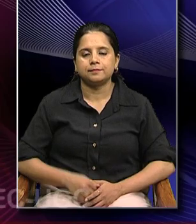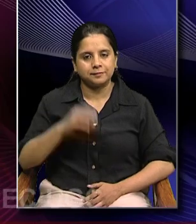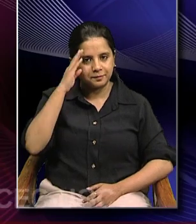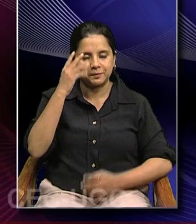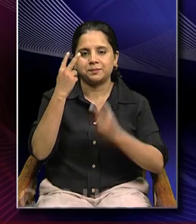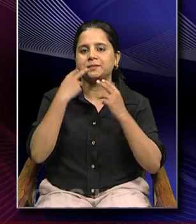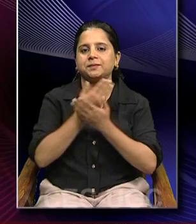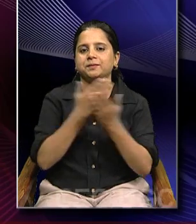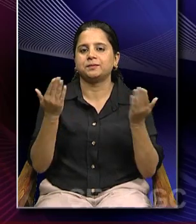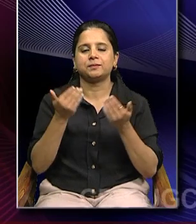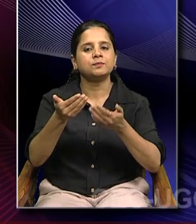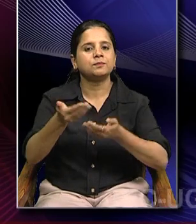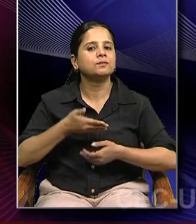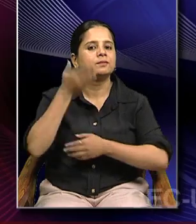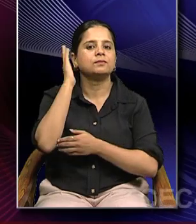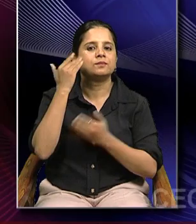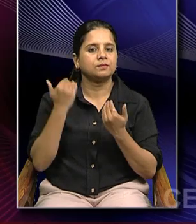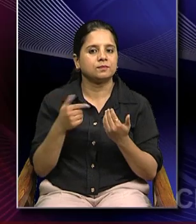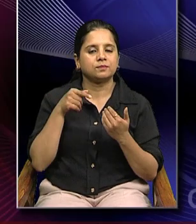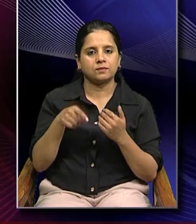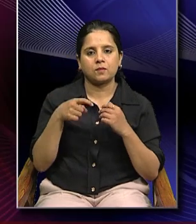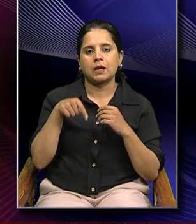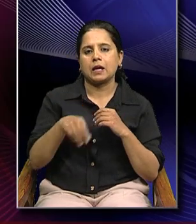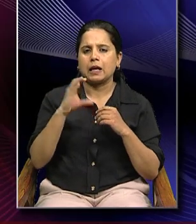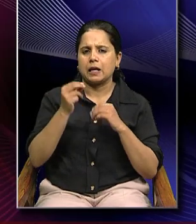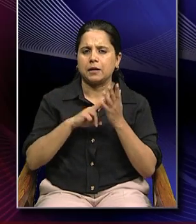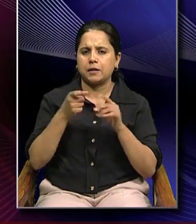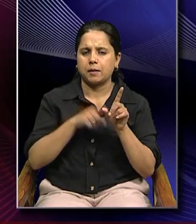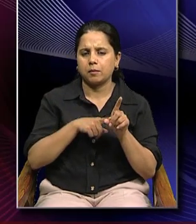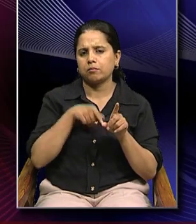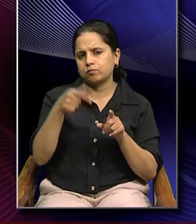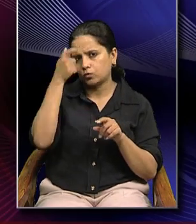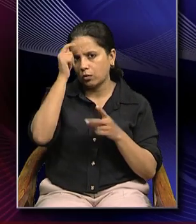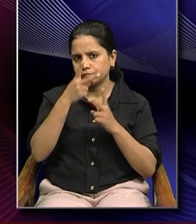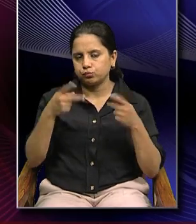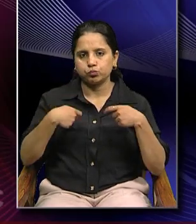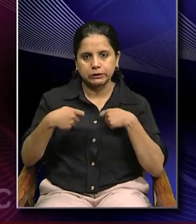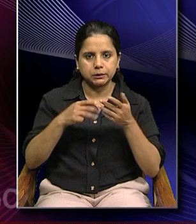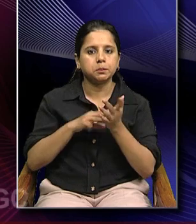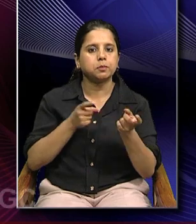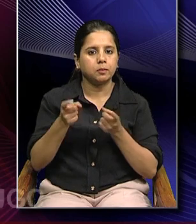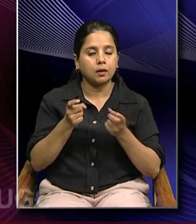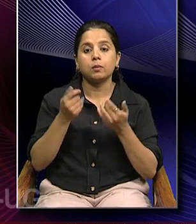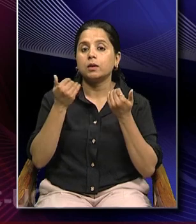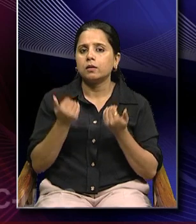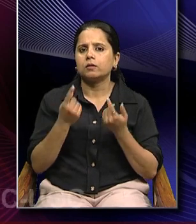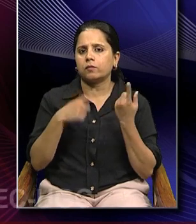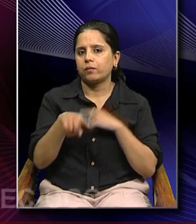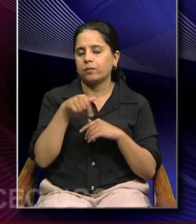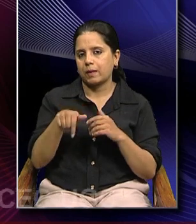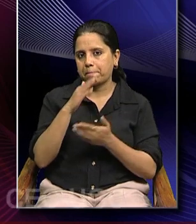Hello viewers, welcome to our lecture series on contemporary issues in business and management, and this is going to be